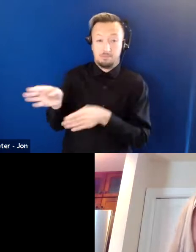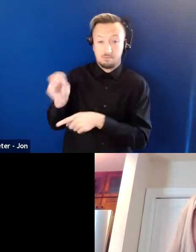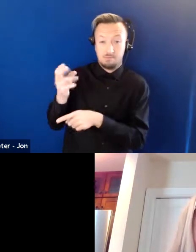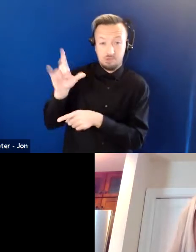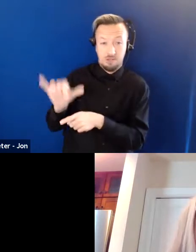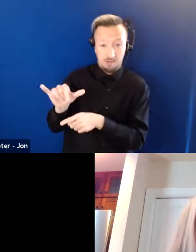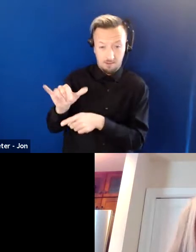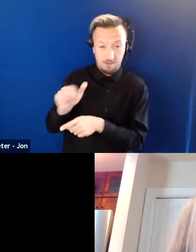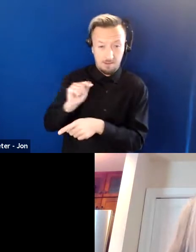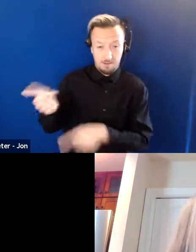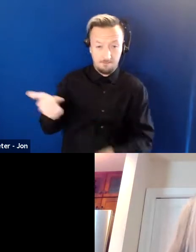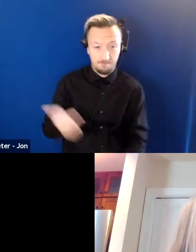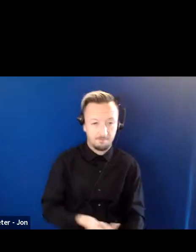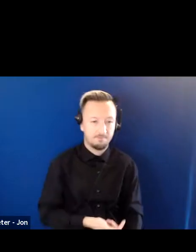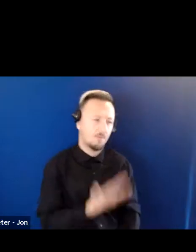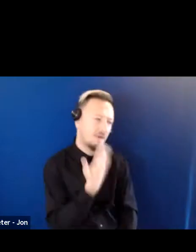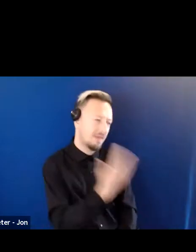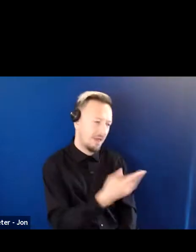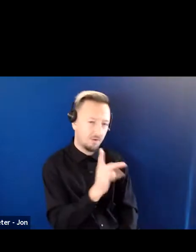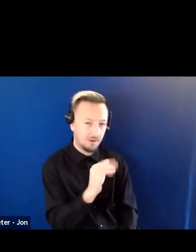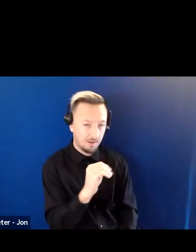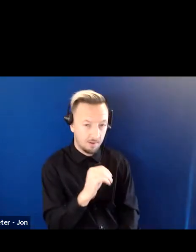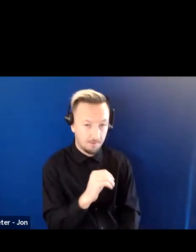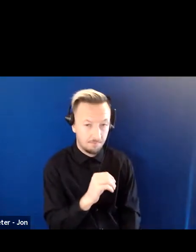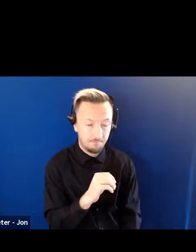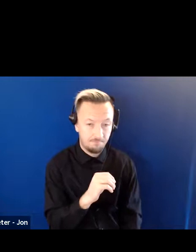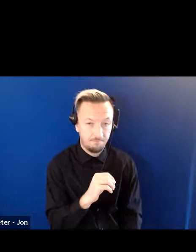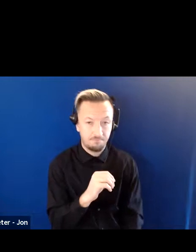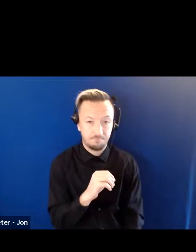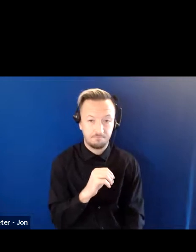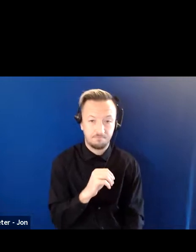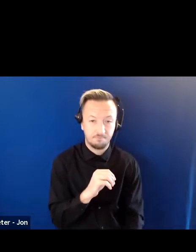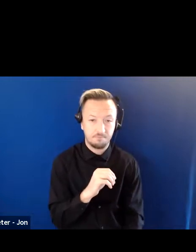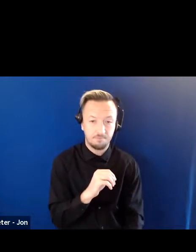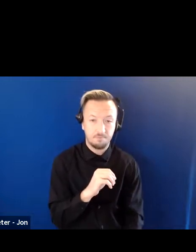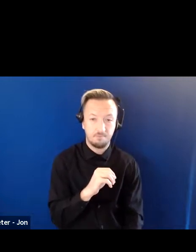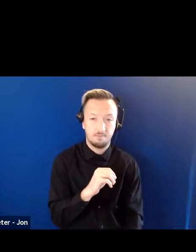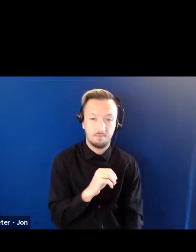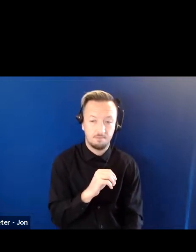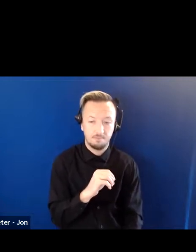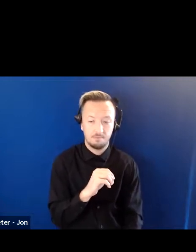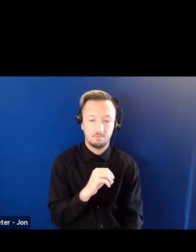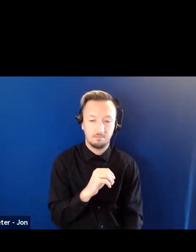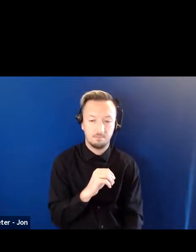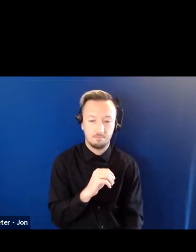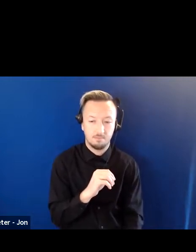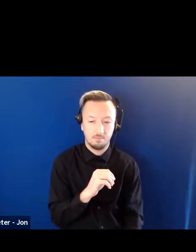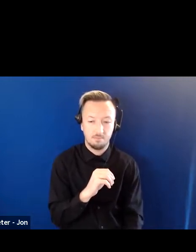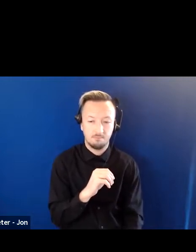Absolutely, thank you, Kim. And very interesting